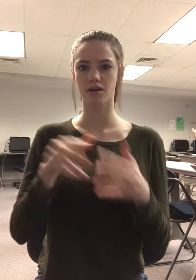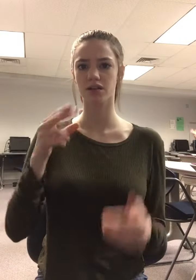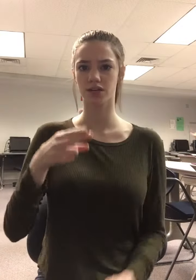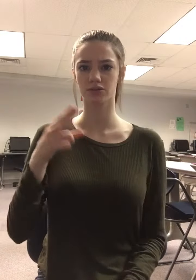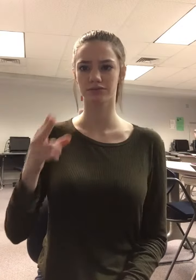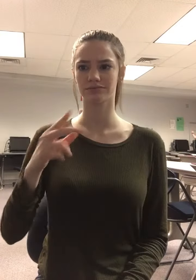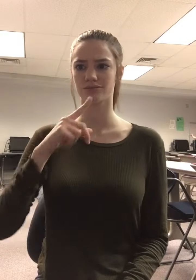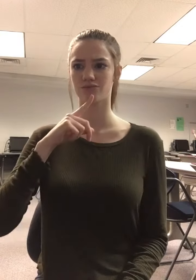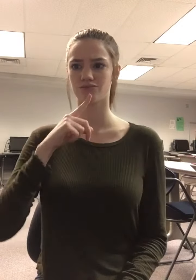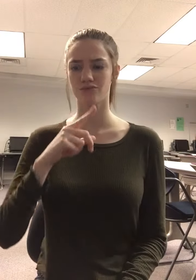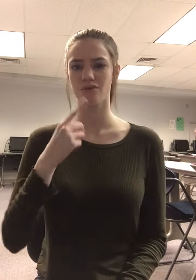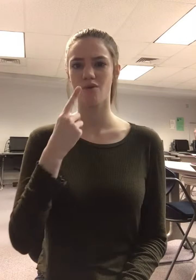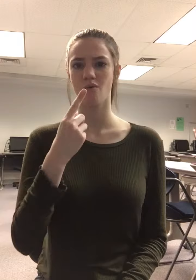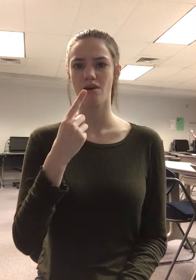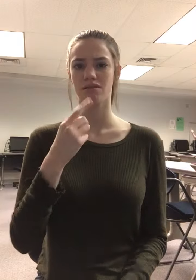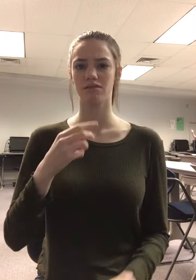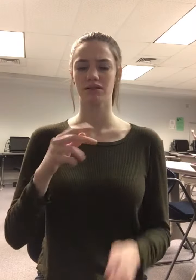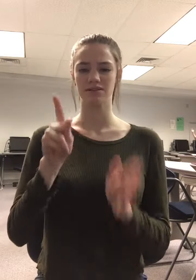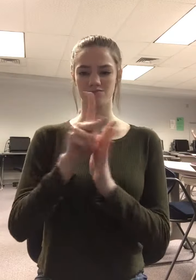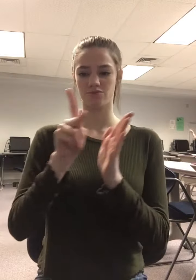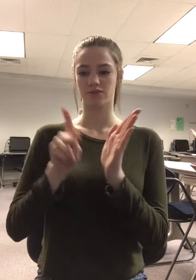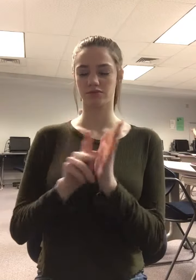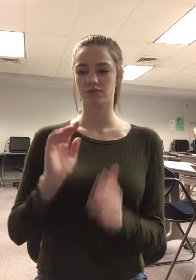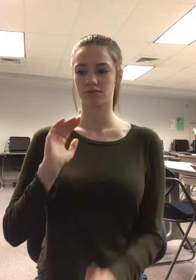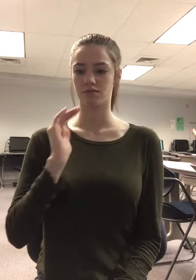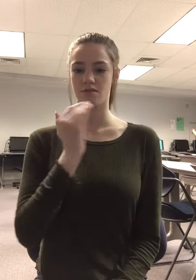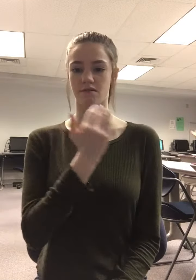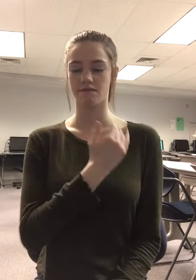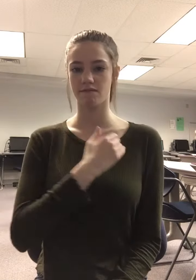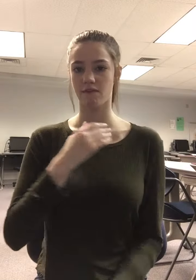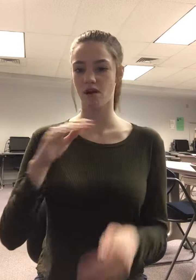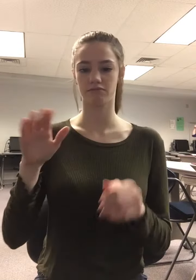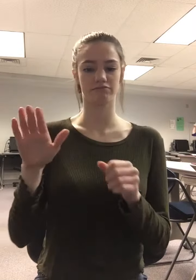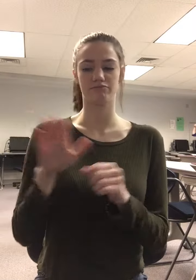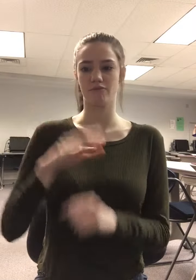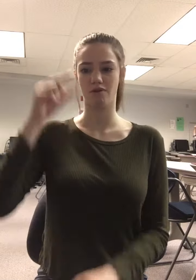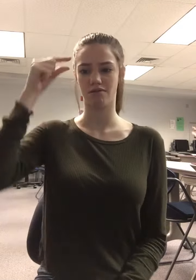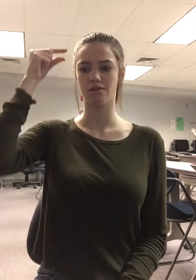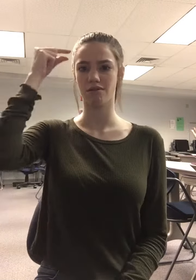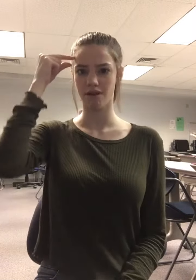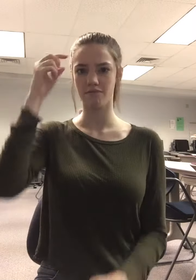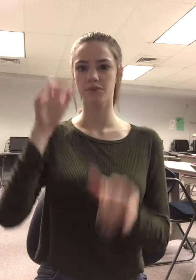is one of the principles of our entire government and system.